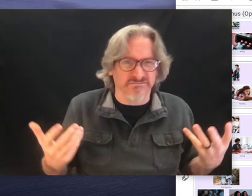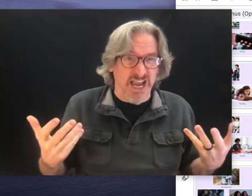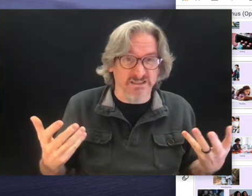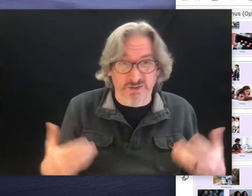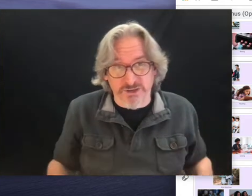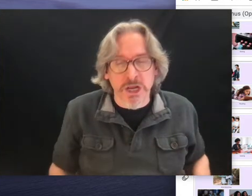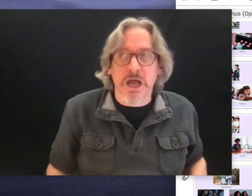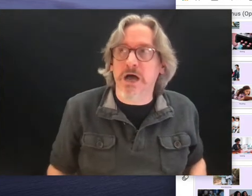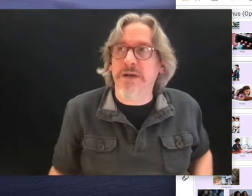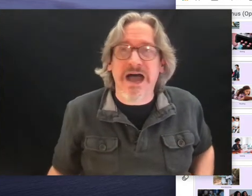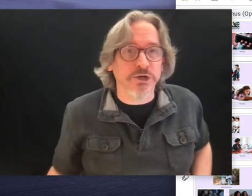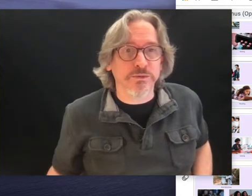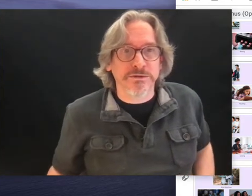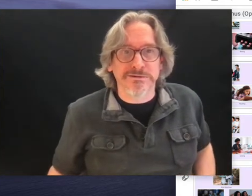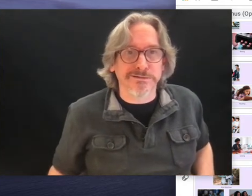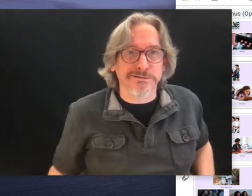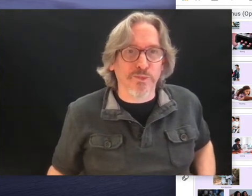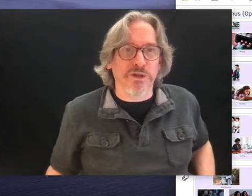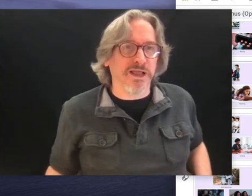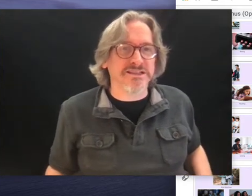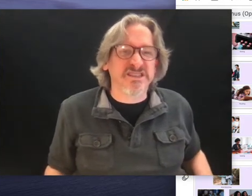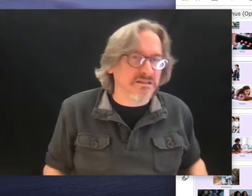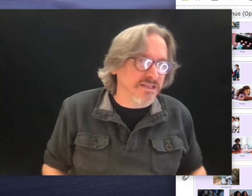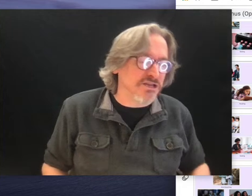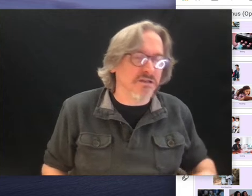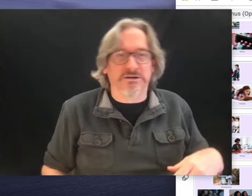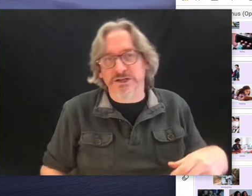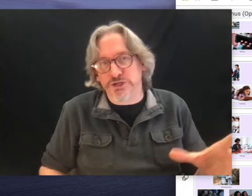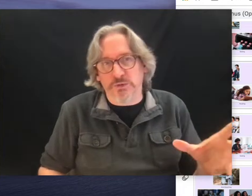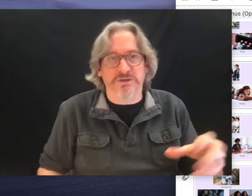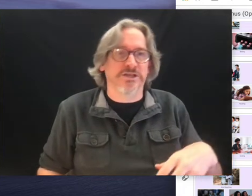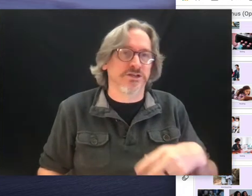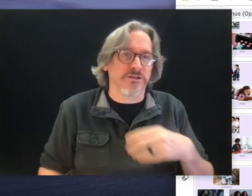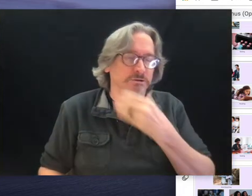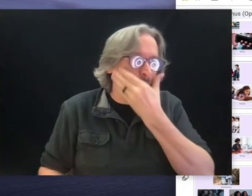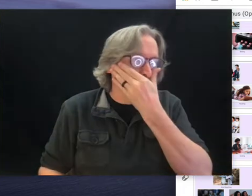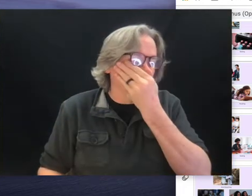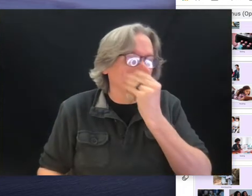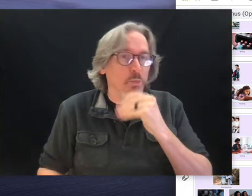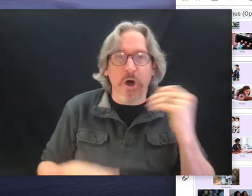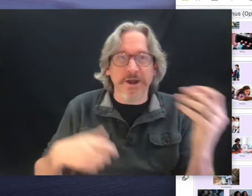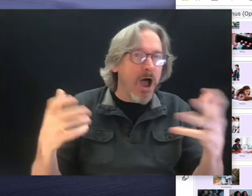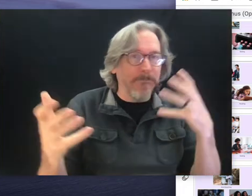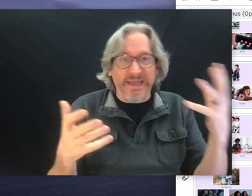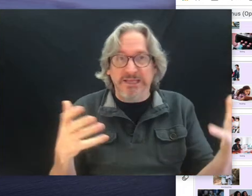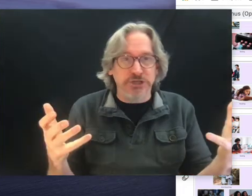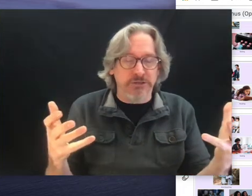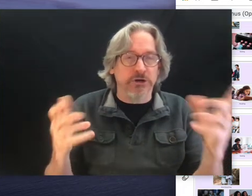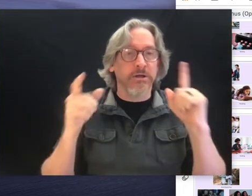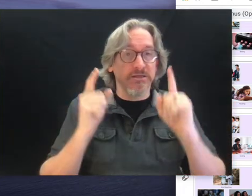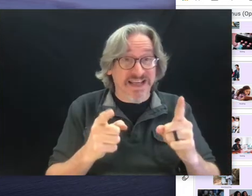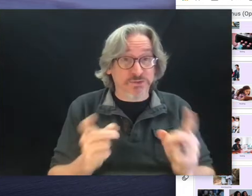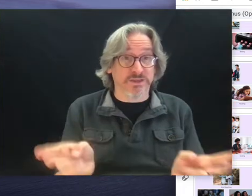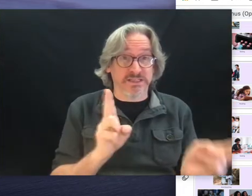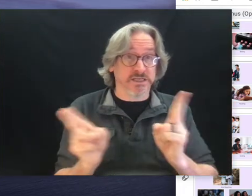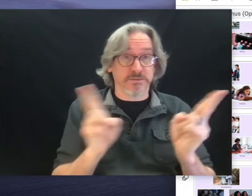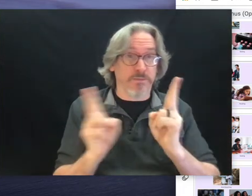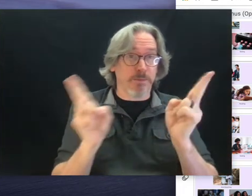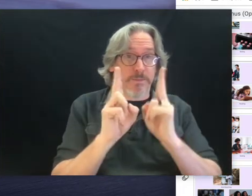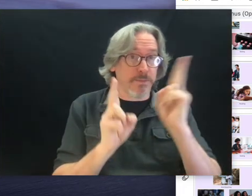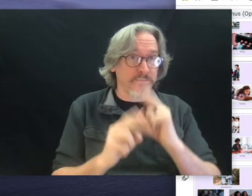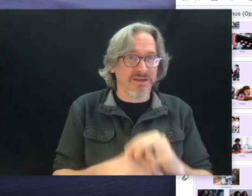other, whatever, how you will insult each other and joke with each other, one up each other. That's what